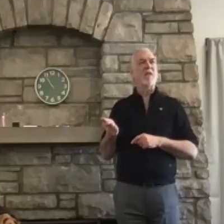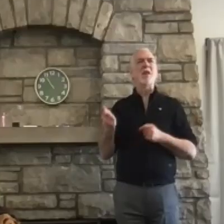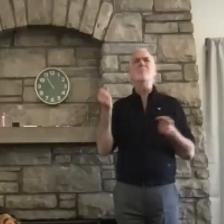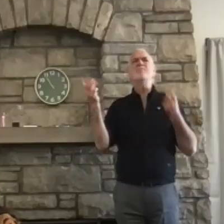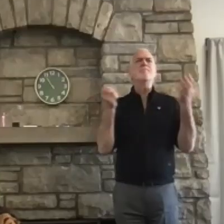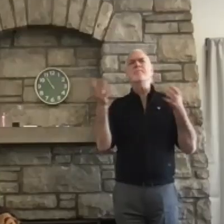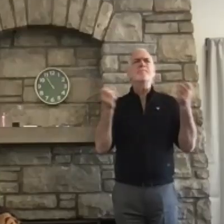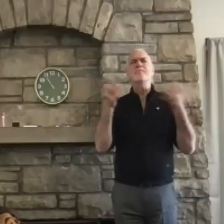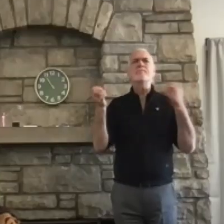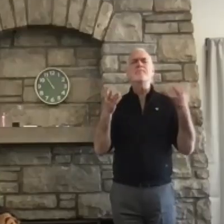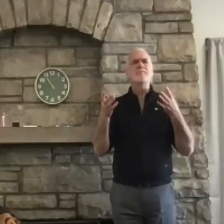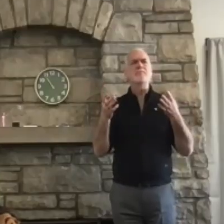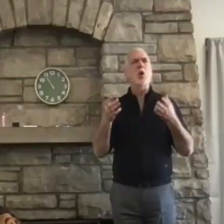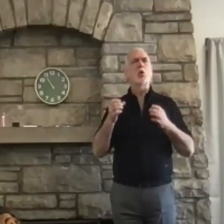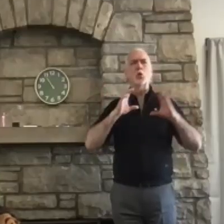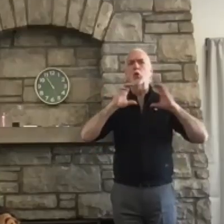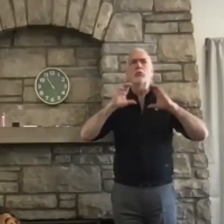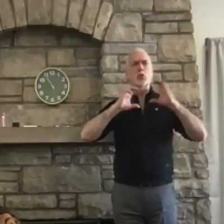to communicate.